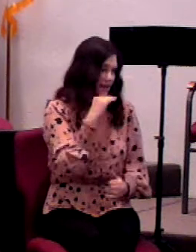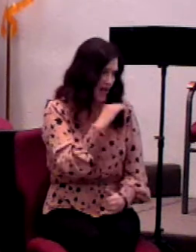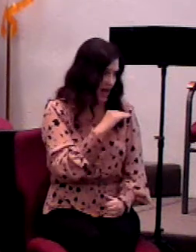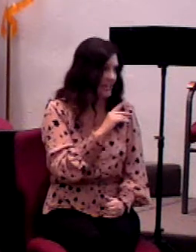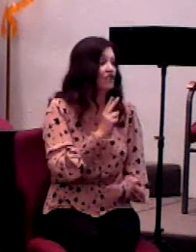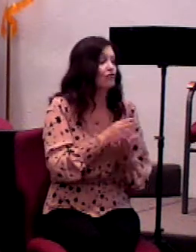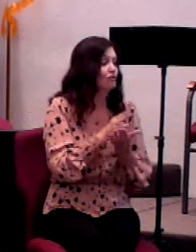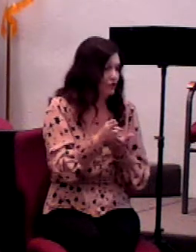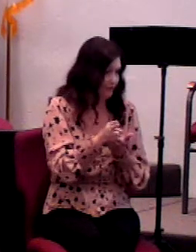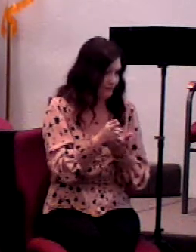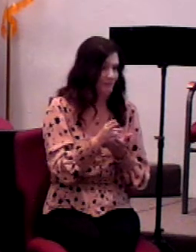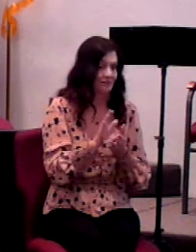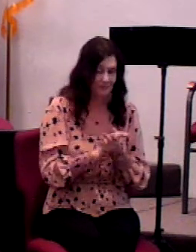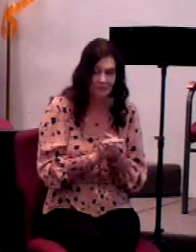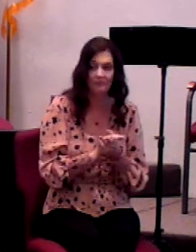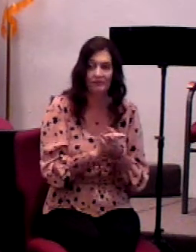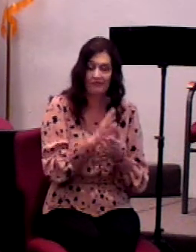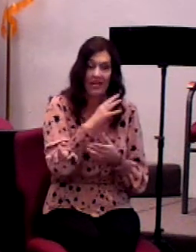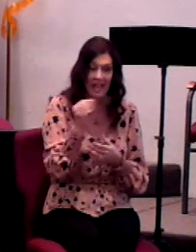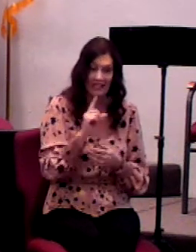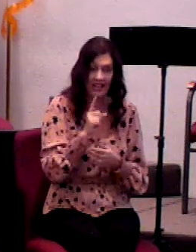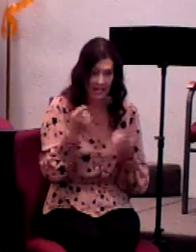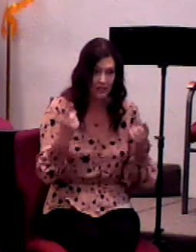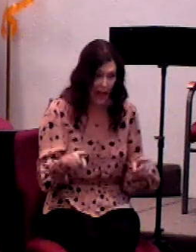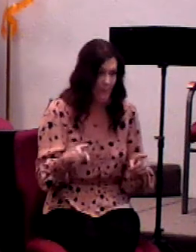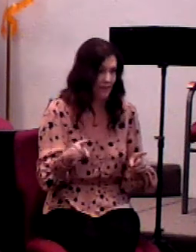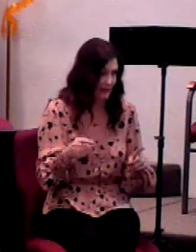true, and it actually happened.